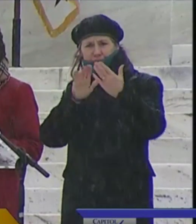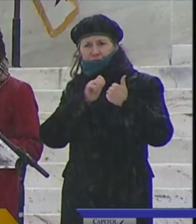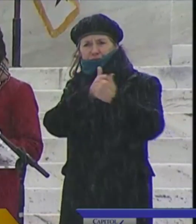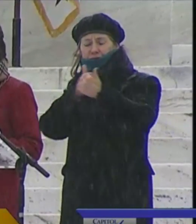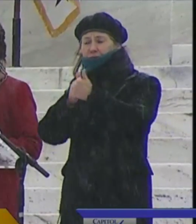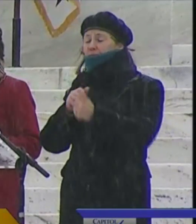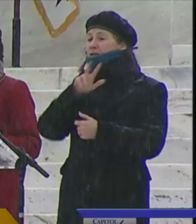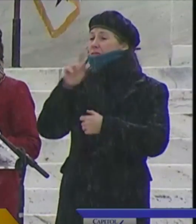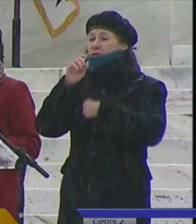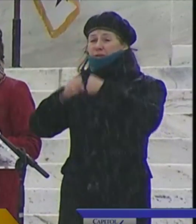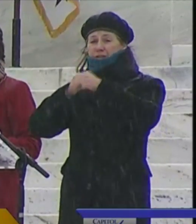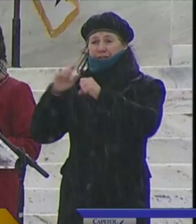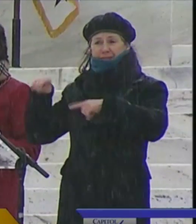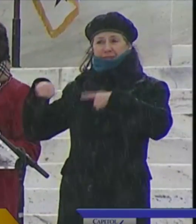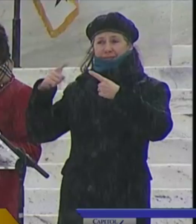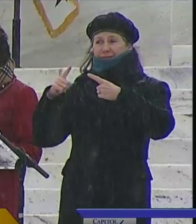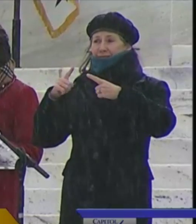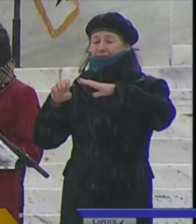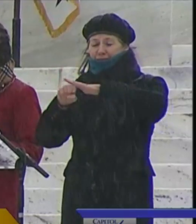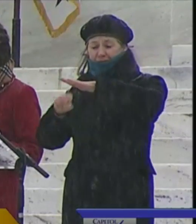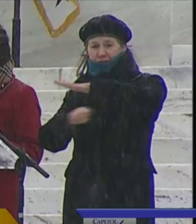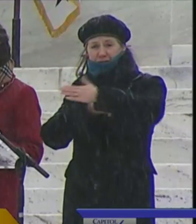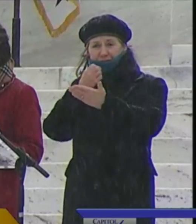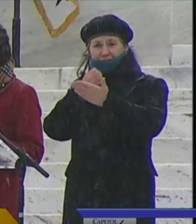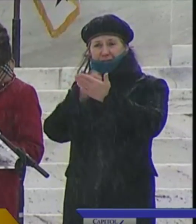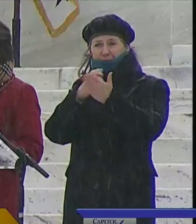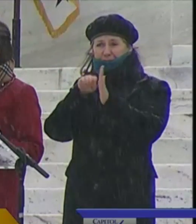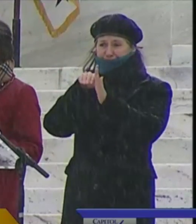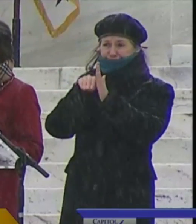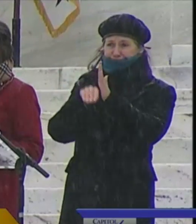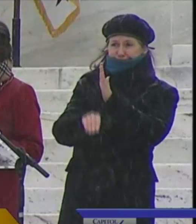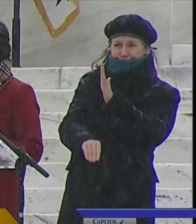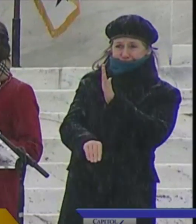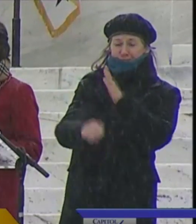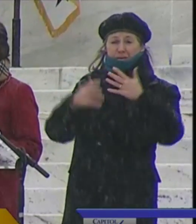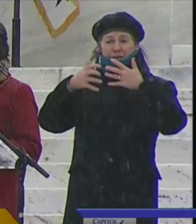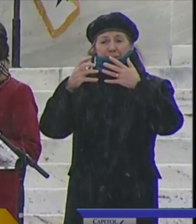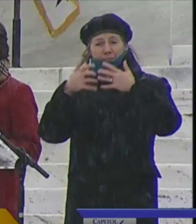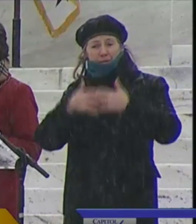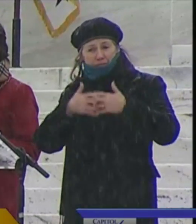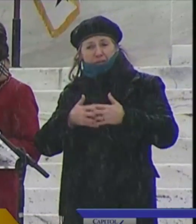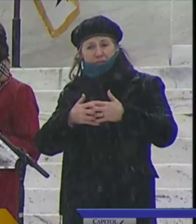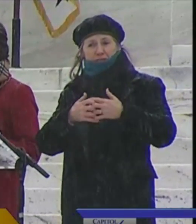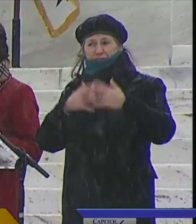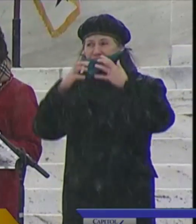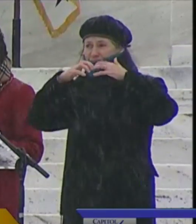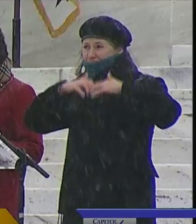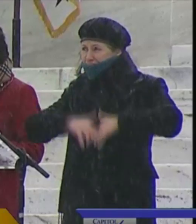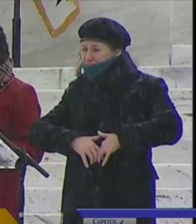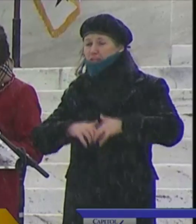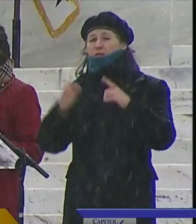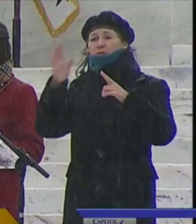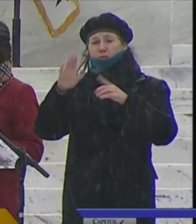watched the foundation of our economy, our manufacturing base, erode. Our manufacturing sector used to provide good, stable,